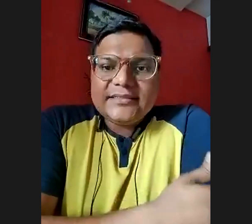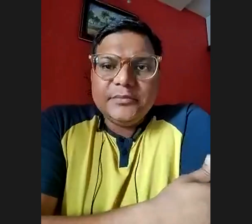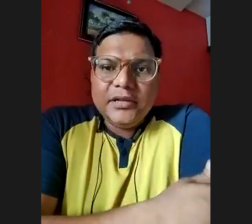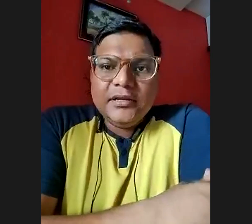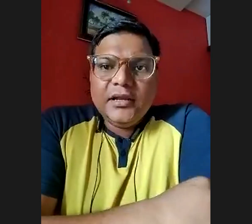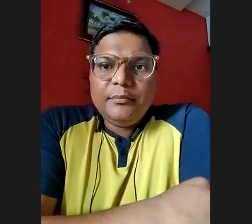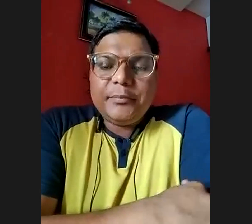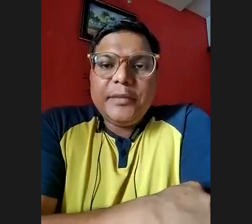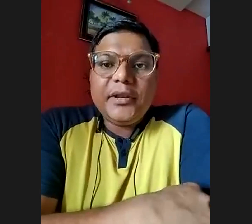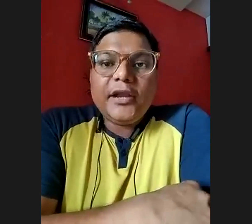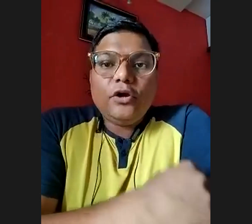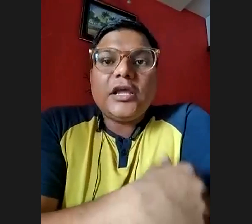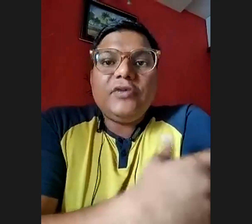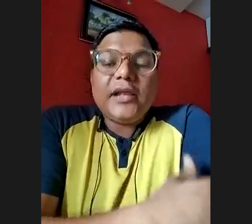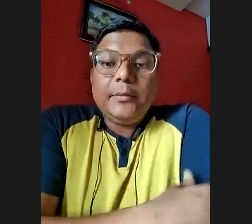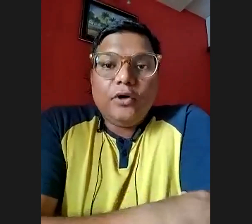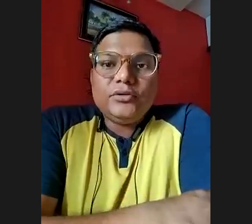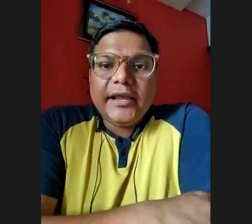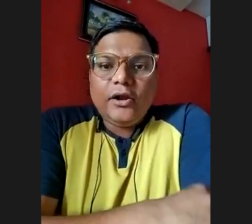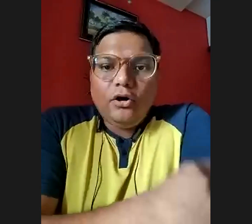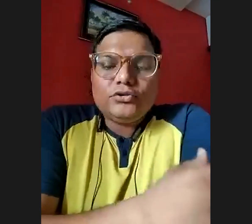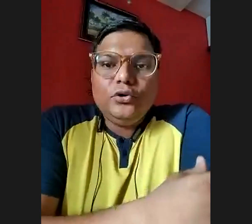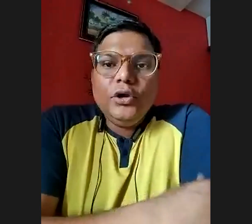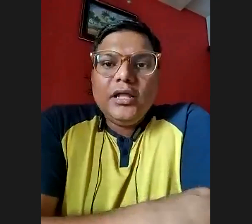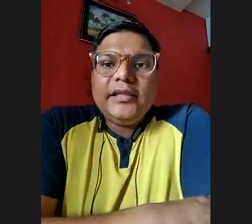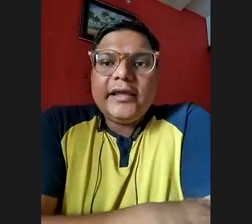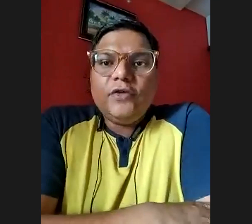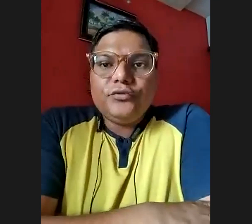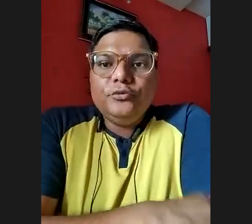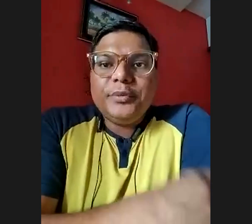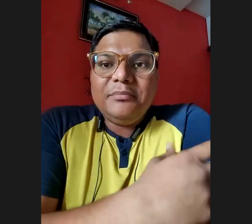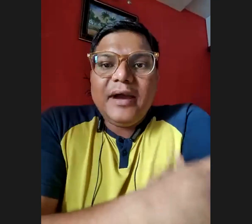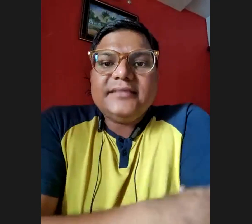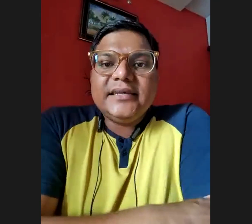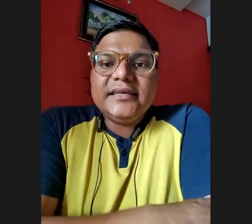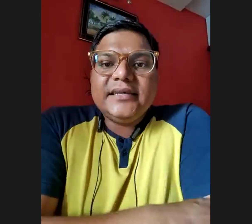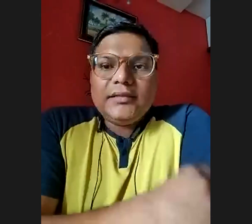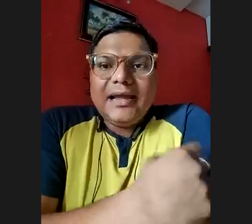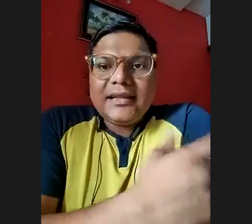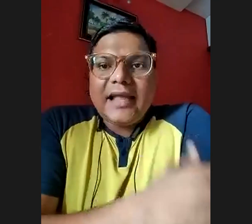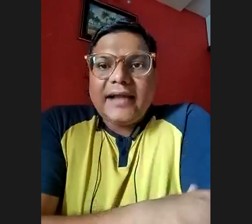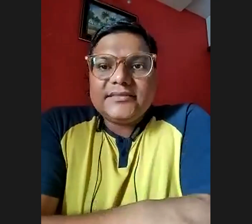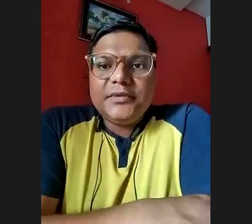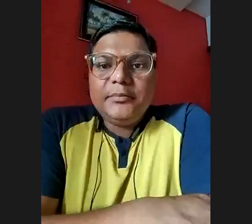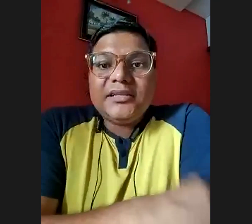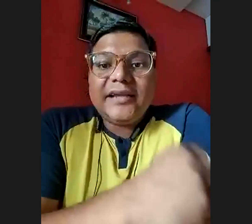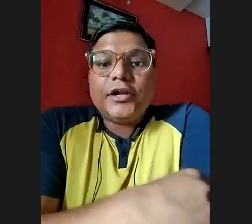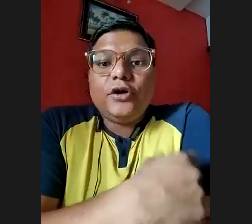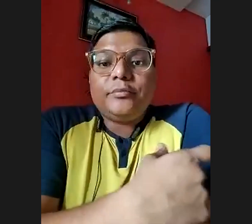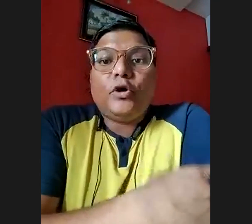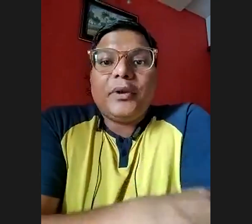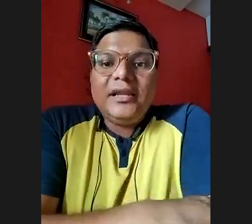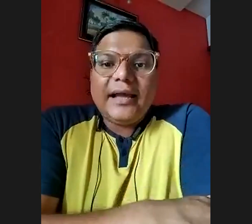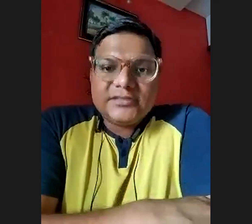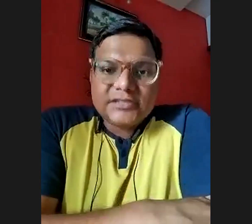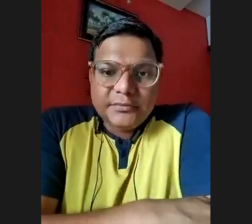are accessible, but people are not aware about that. And also there are few premises that are accessible, but that are